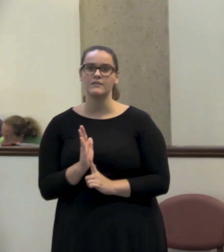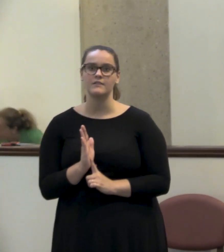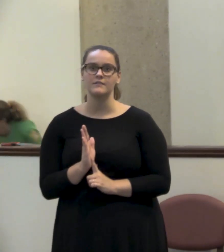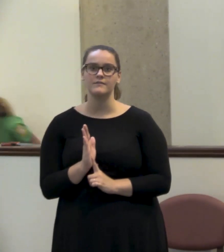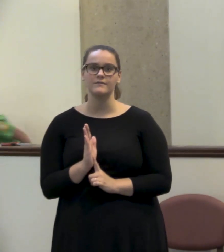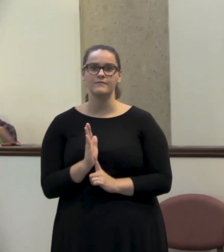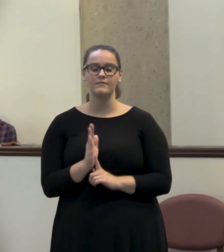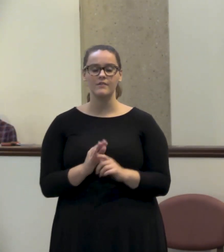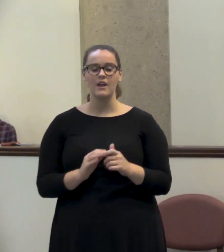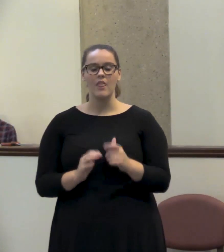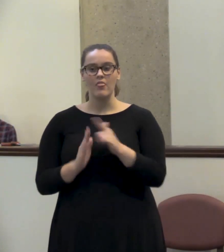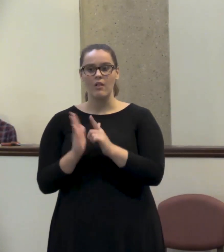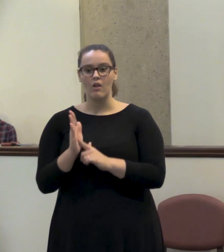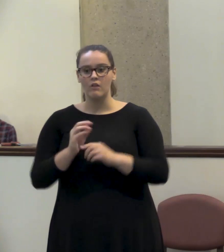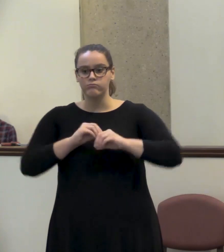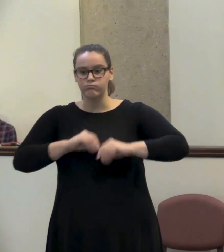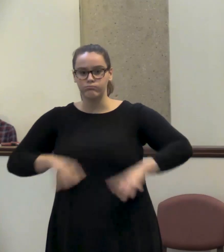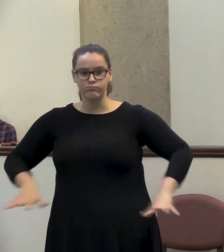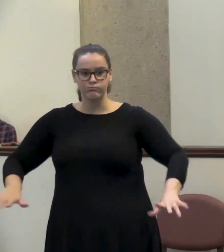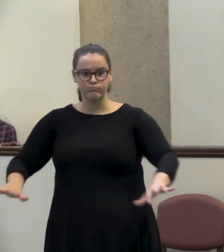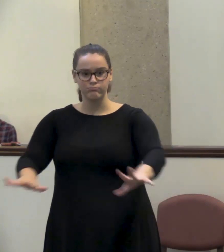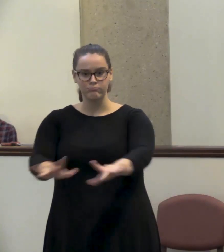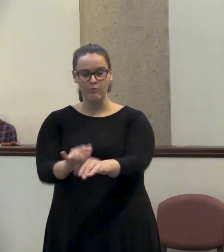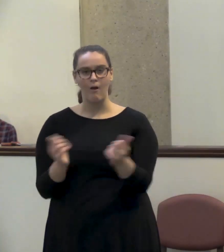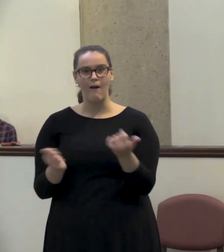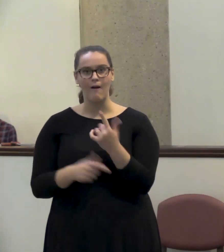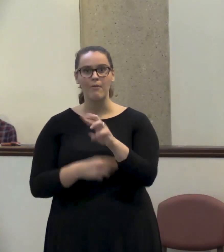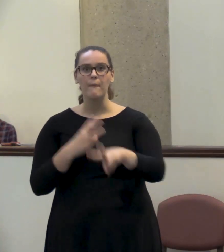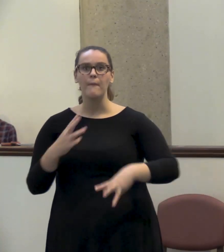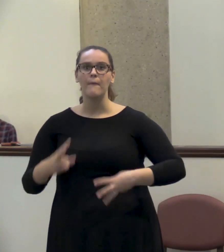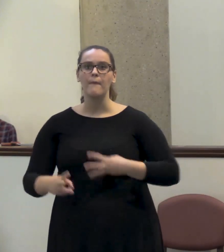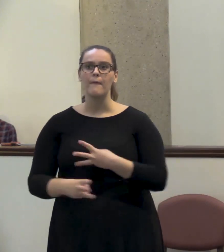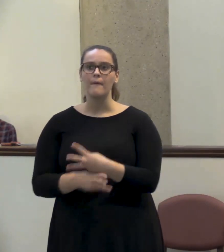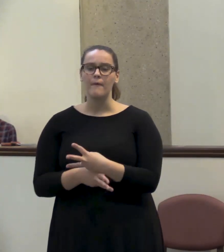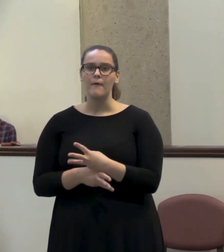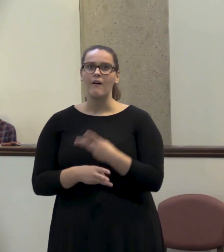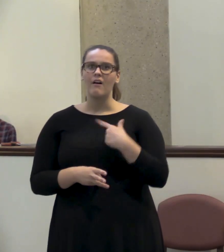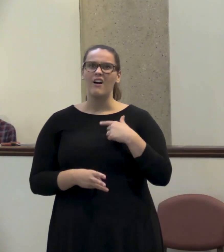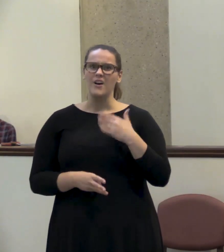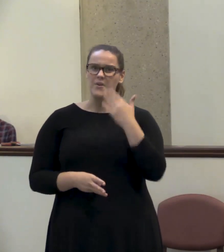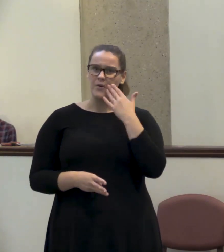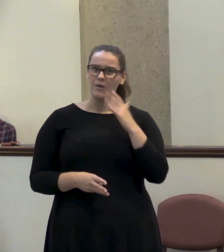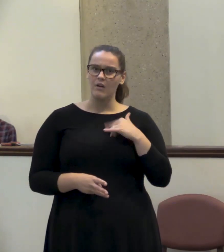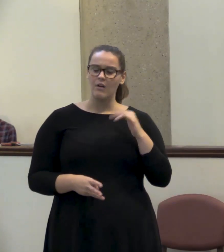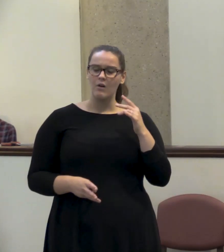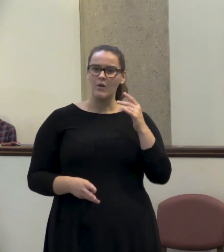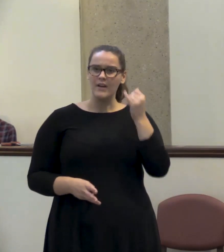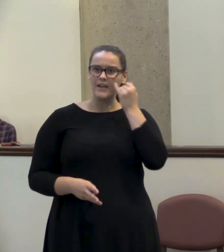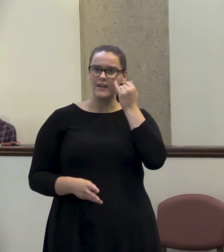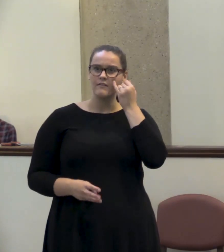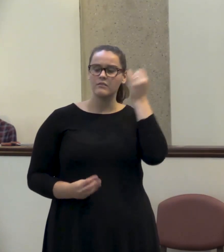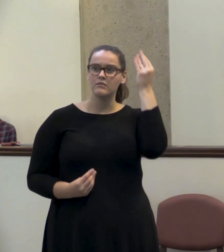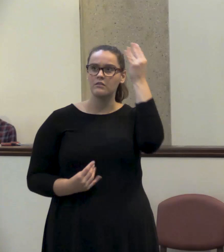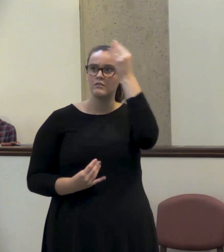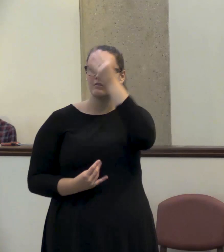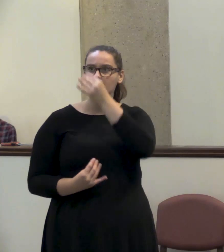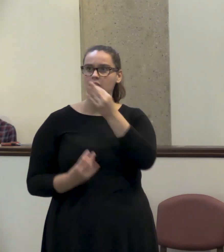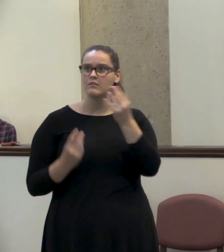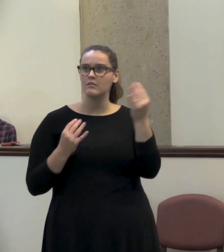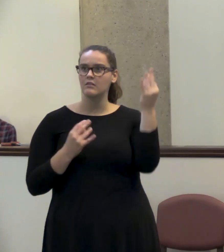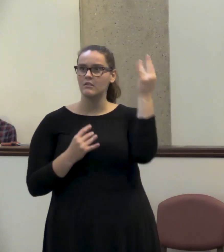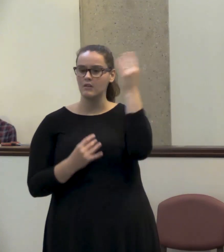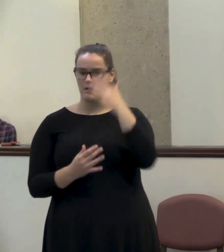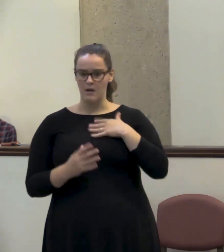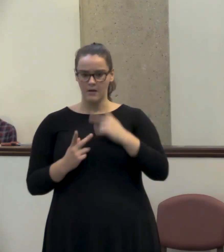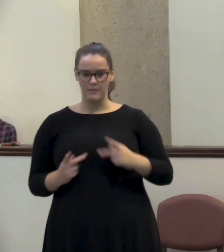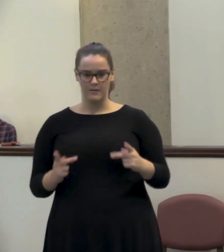entire creation, and given the awe that we feel when we contemplate the vastness of the universe and our place